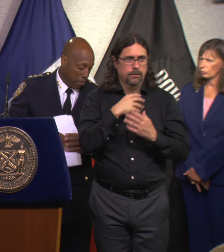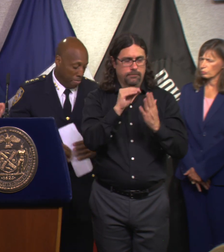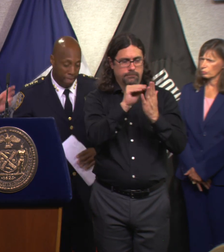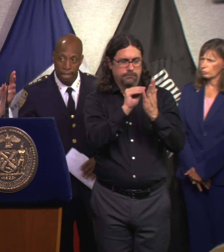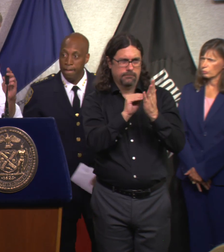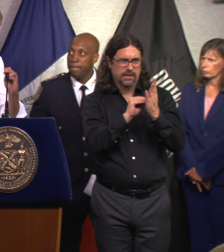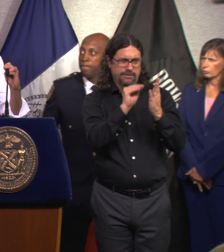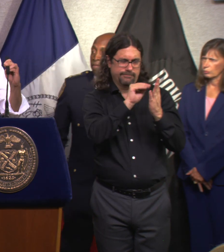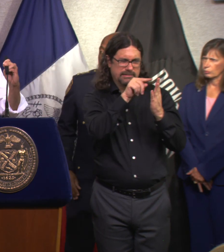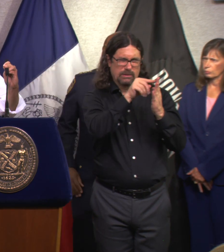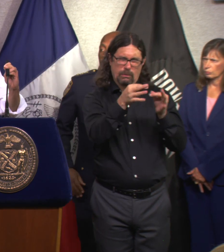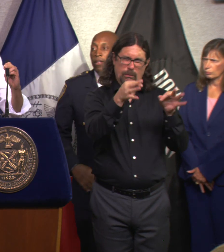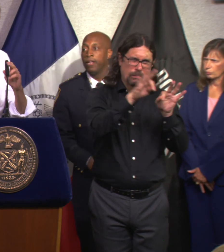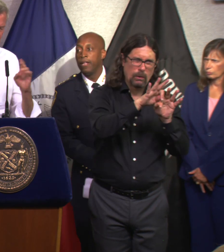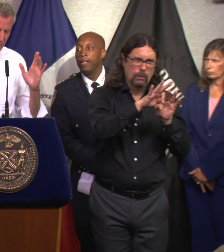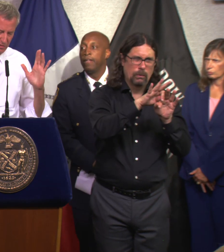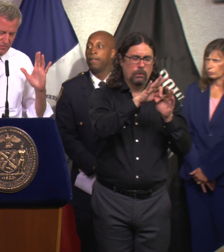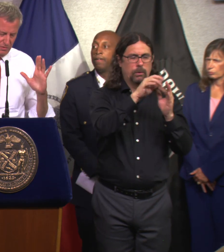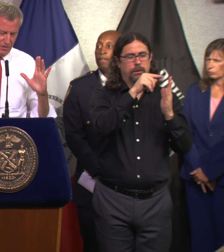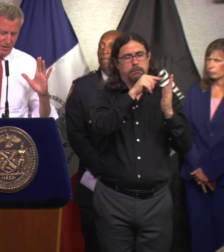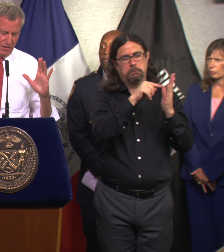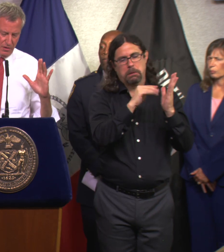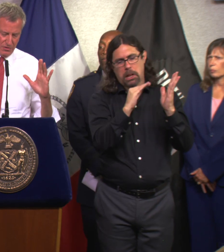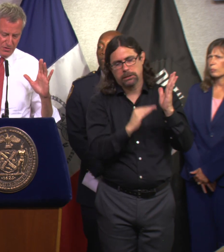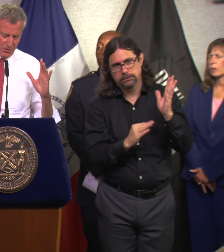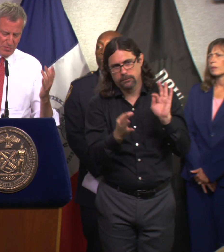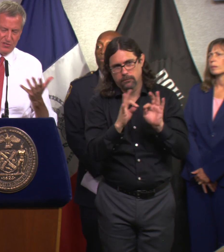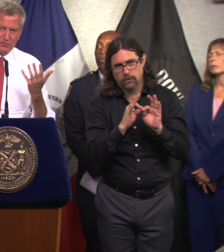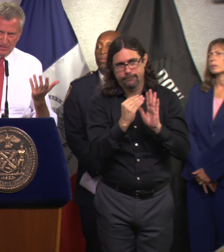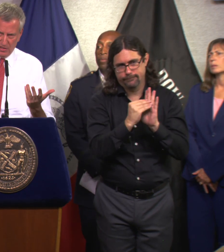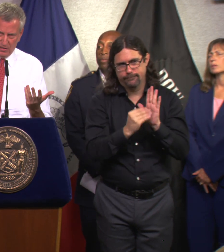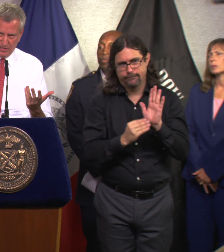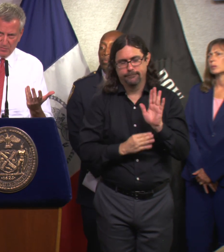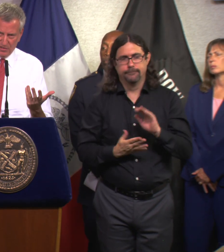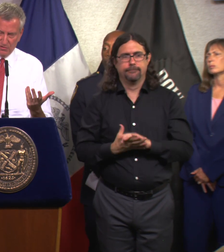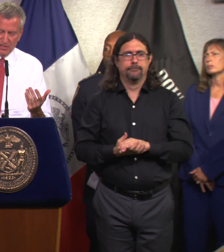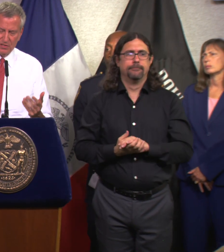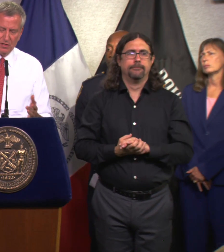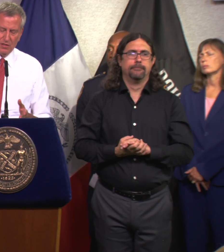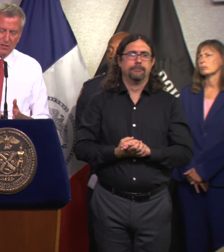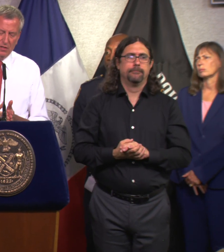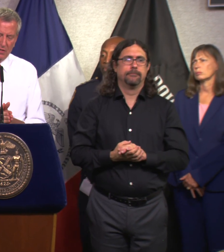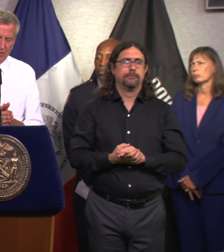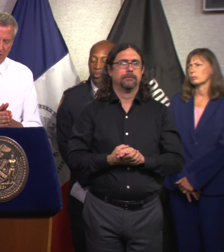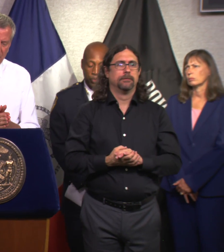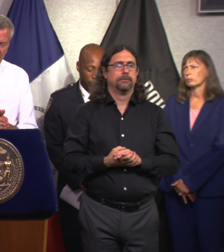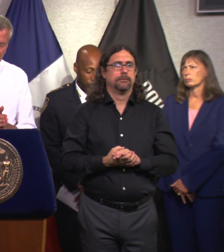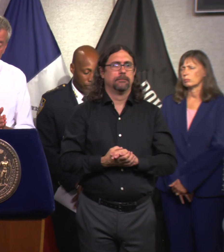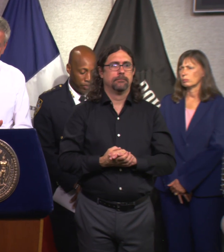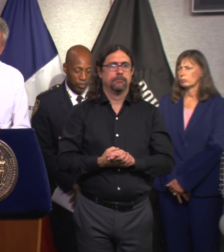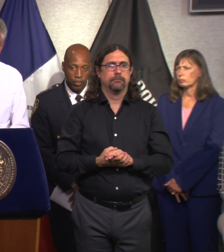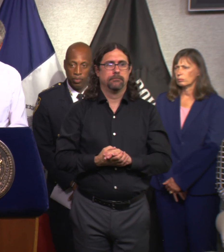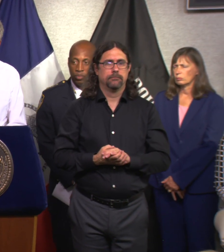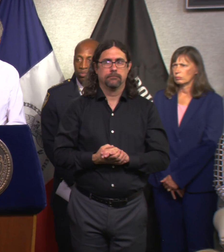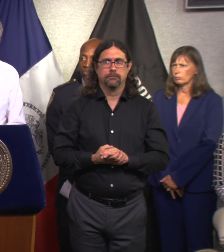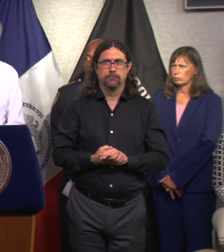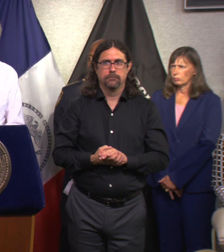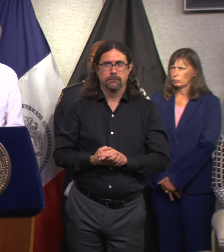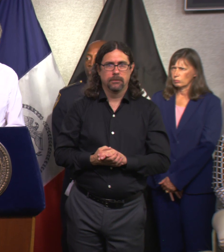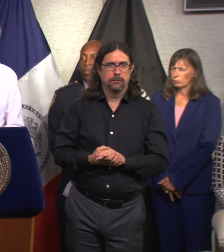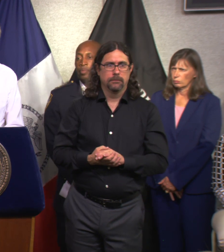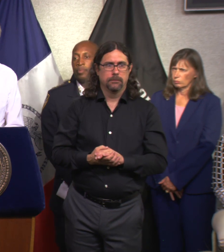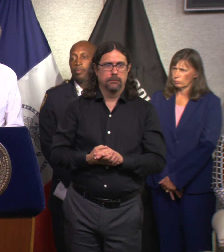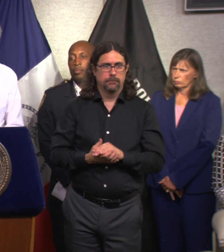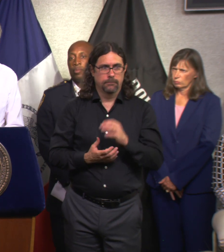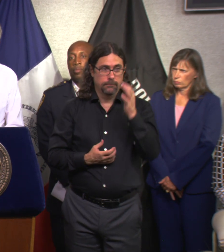to, you're asking an important question, but there's another piece to it that has to be addressed. That same police